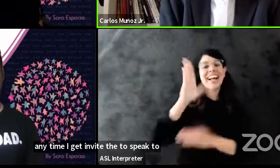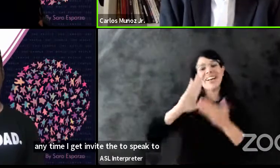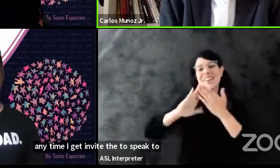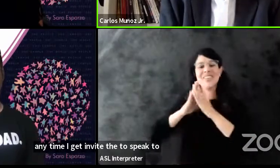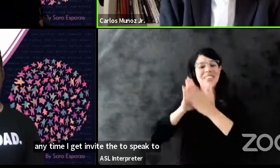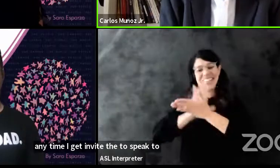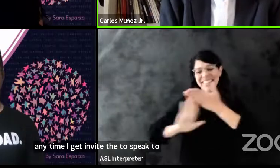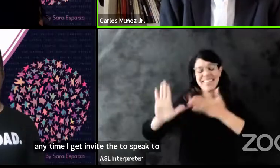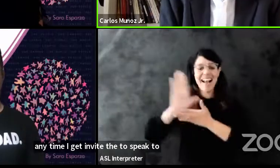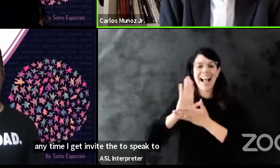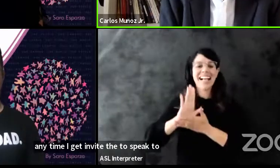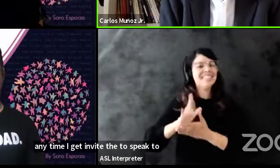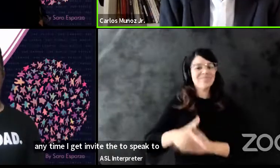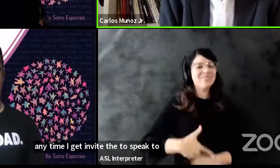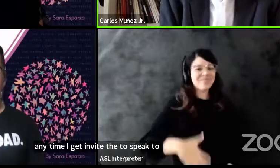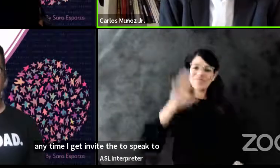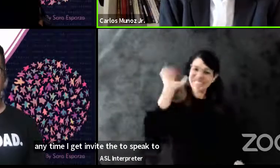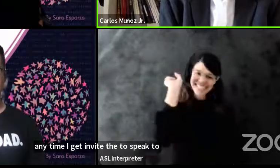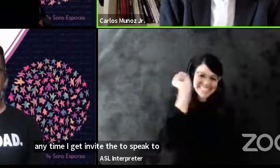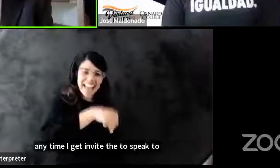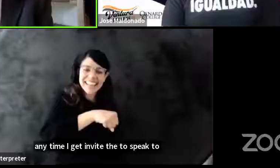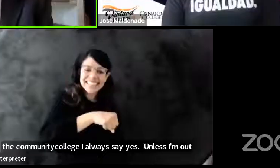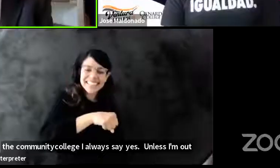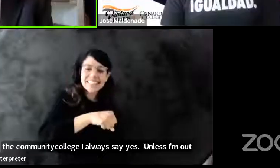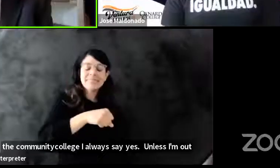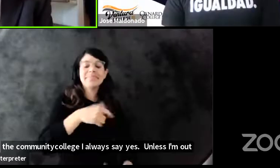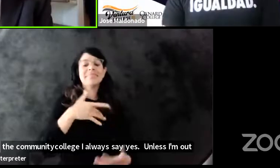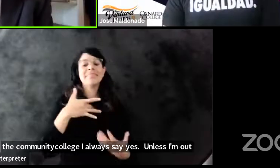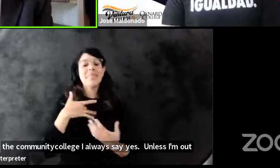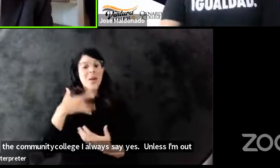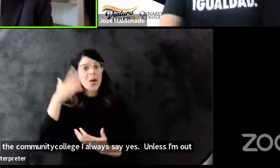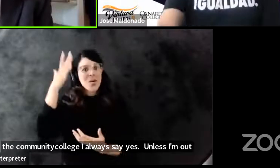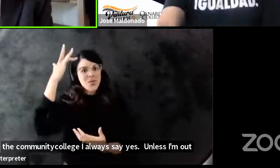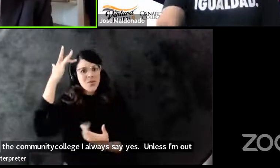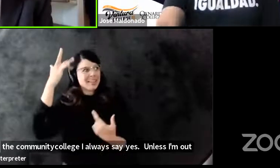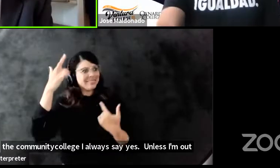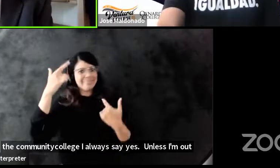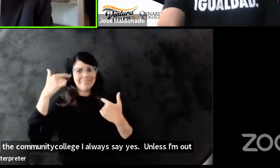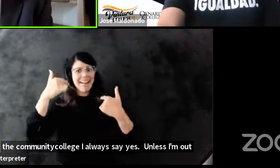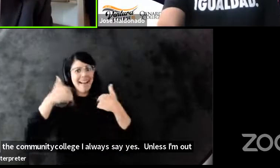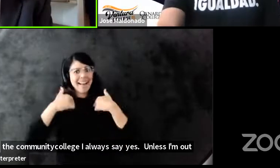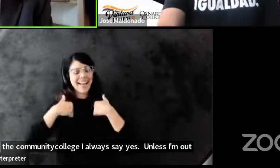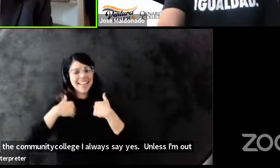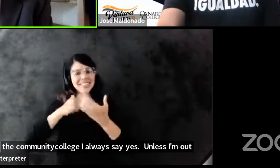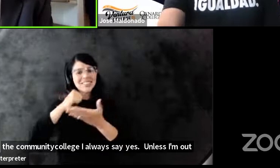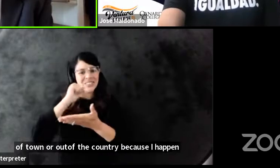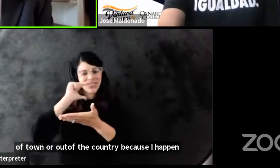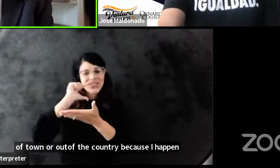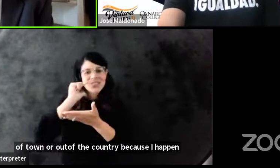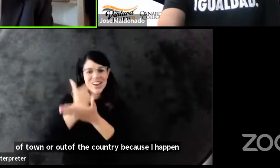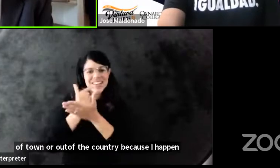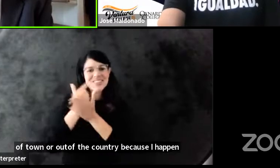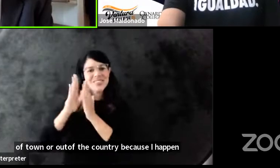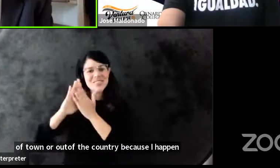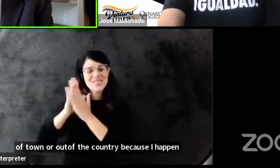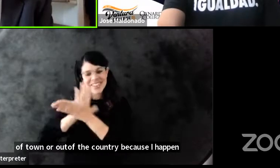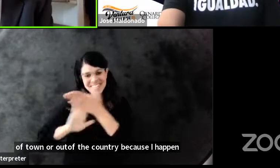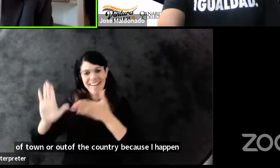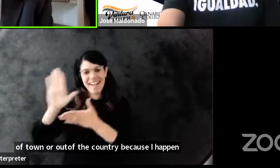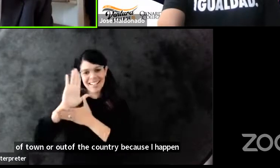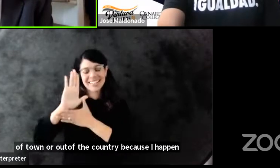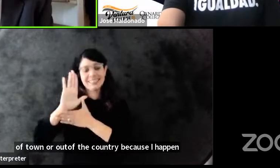country, because I happen to be a graduate of community college. I got my AA